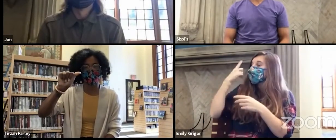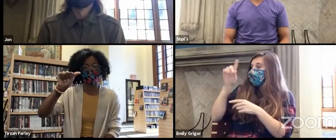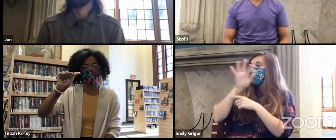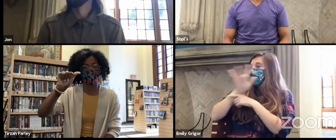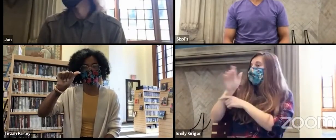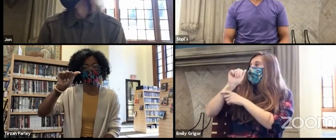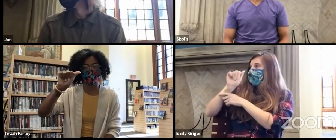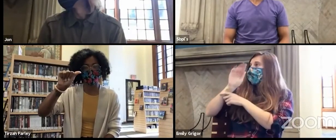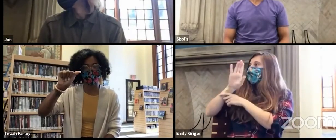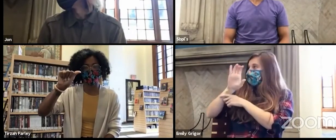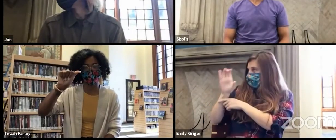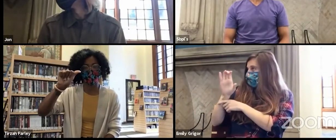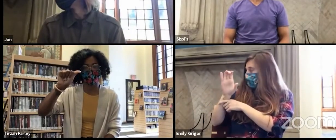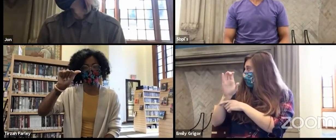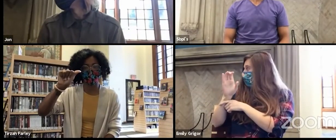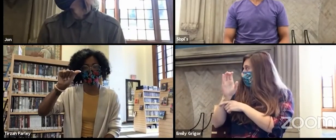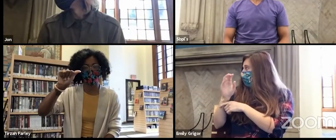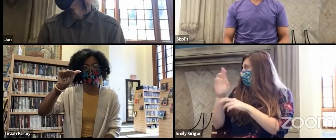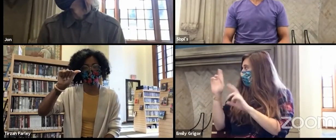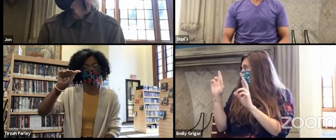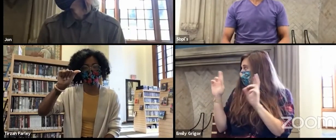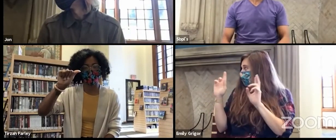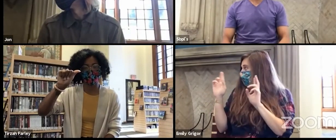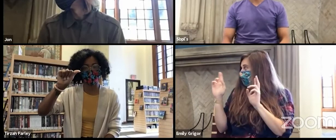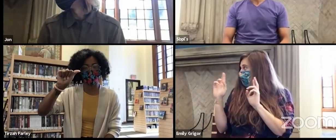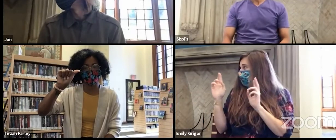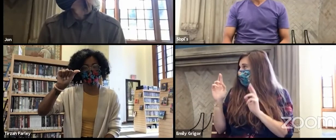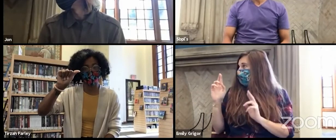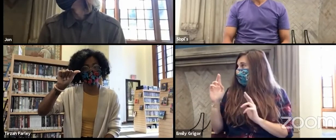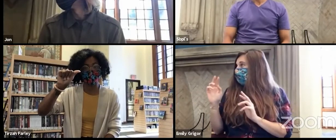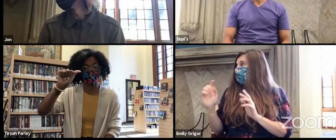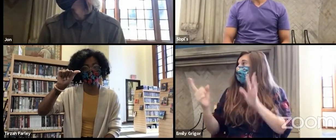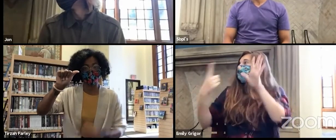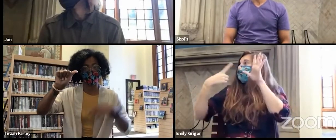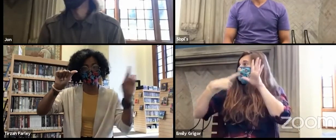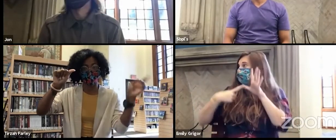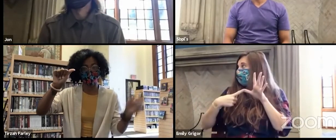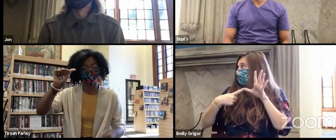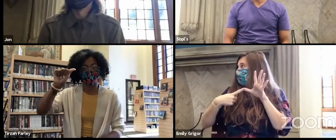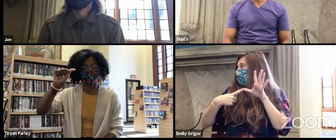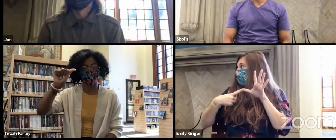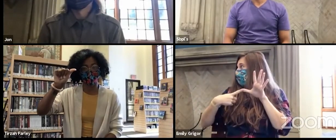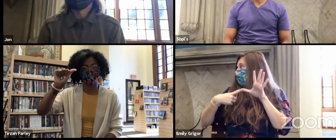for the ABCs. Ready? A, B,